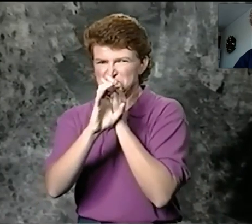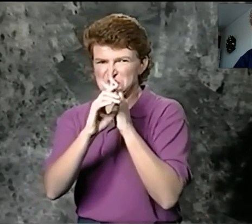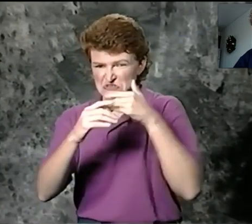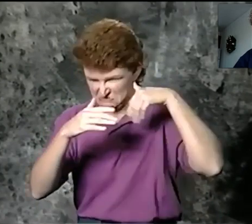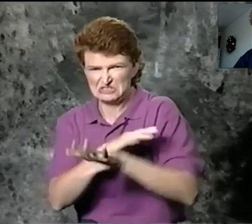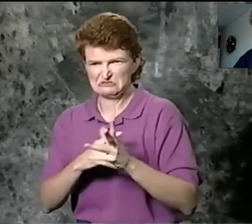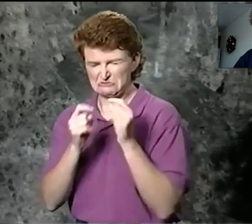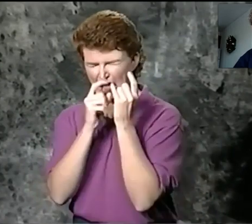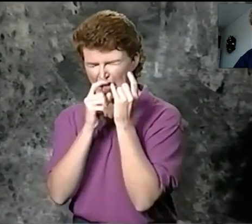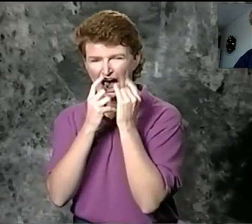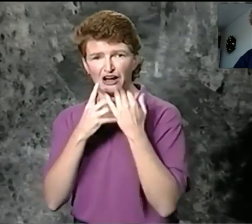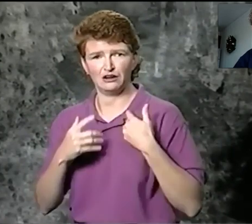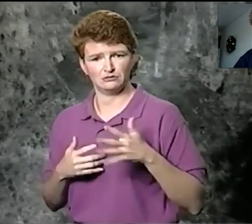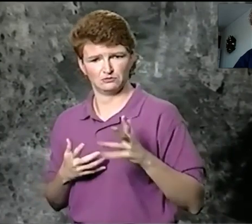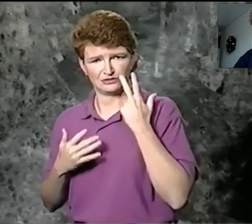He starts getting angry.